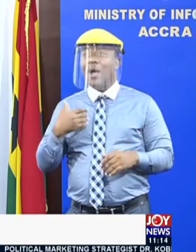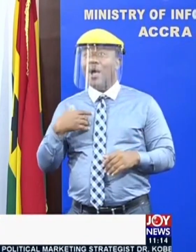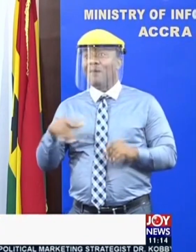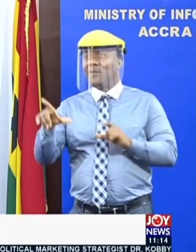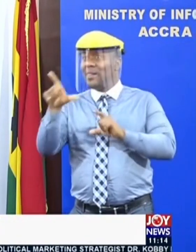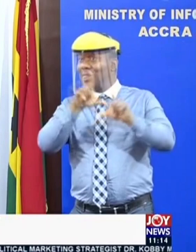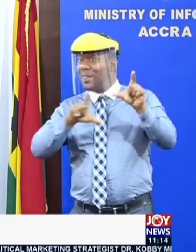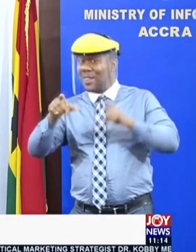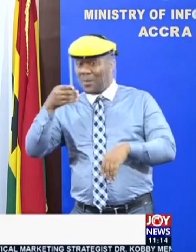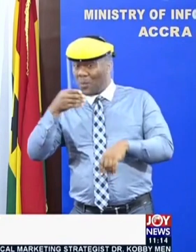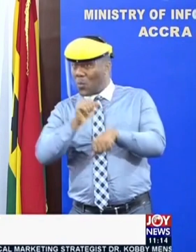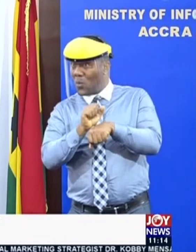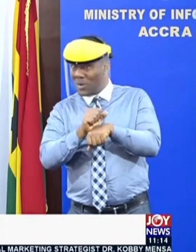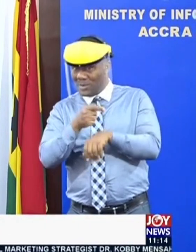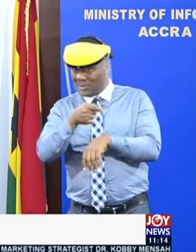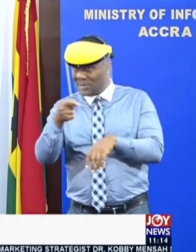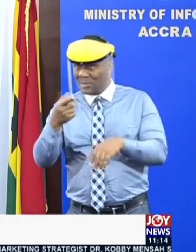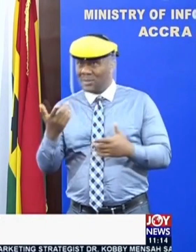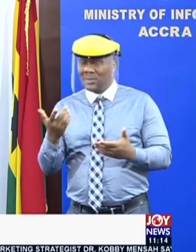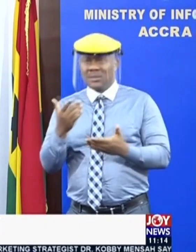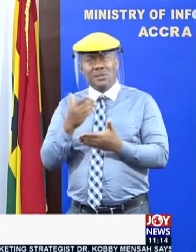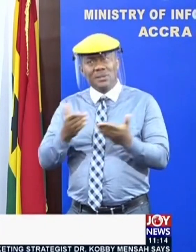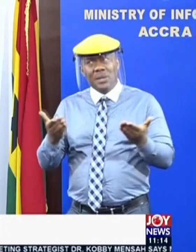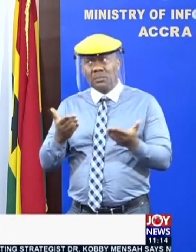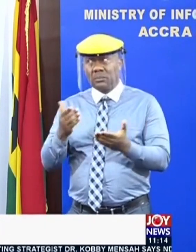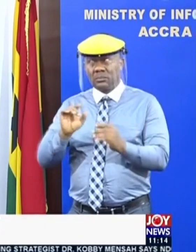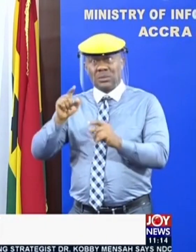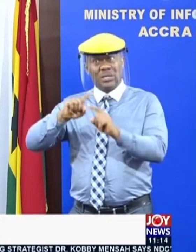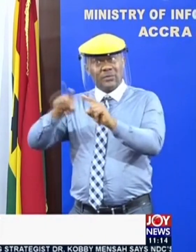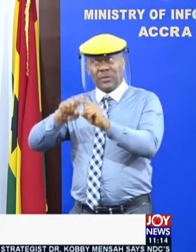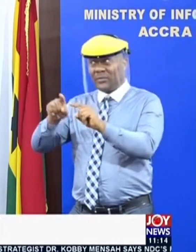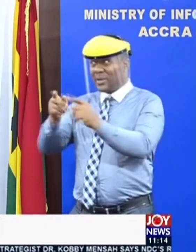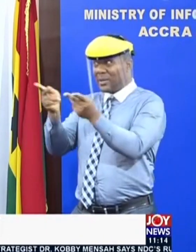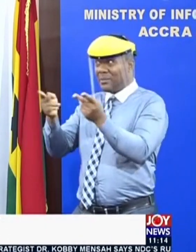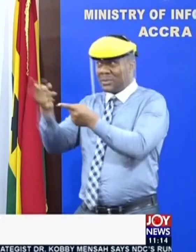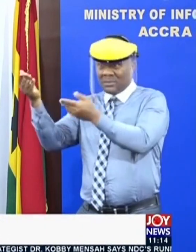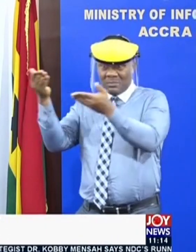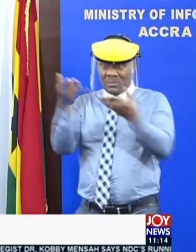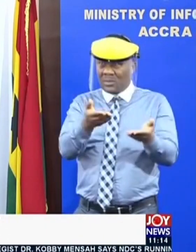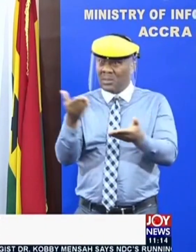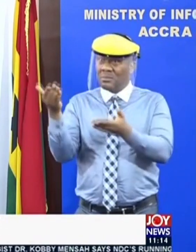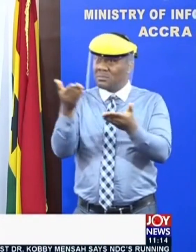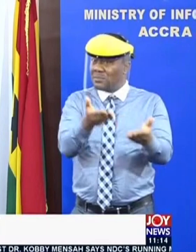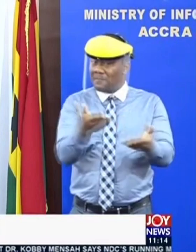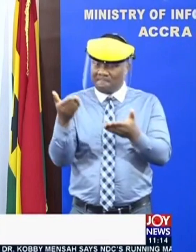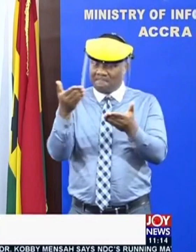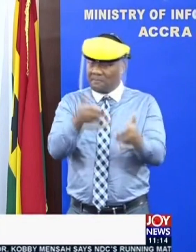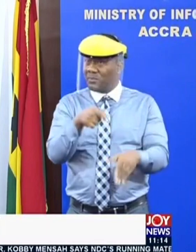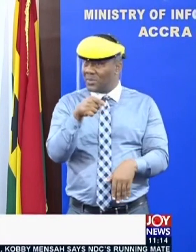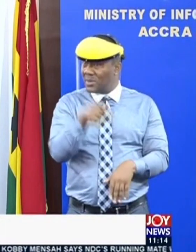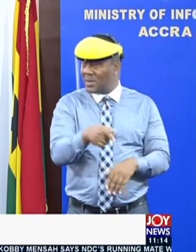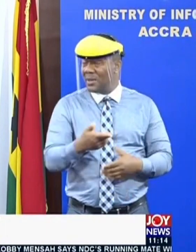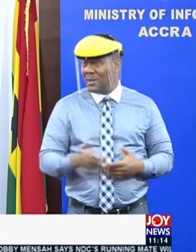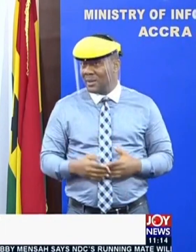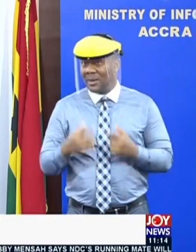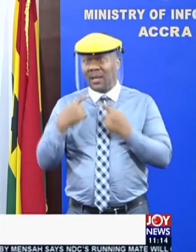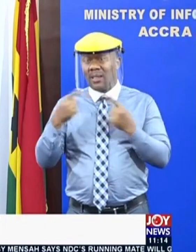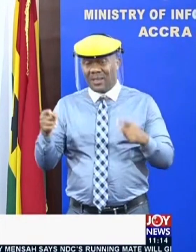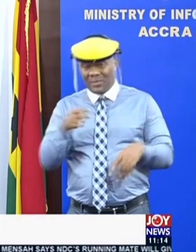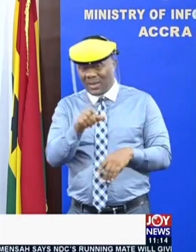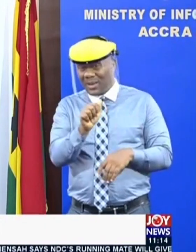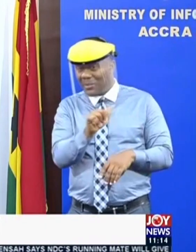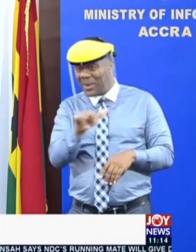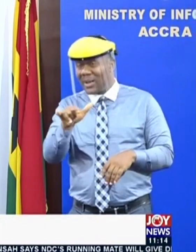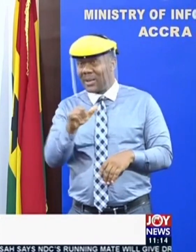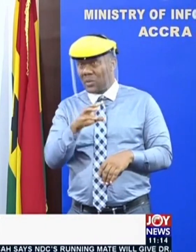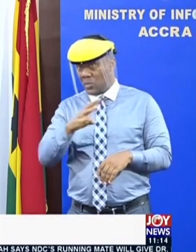continue. So most of them may not be residing in Ayawaso West, but the districts know where they are, and as we repopulate in our response, they